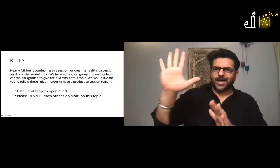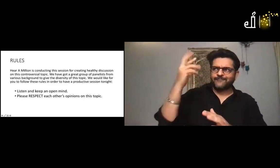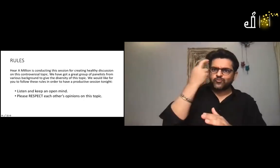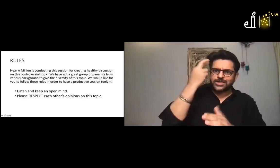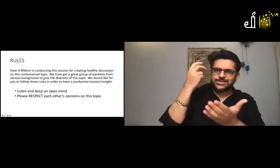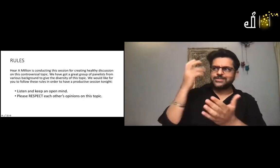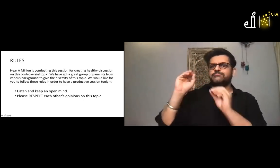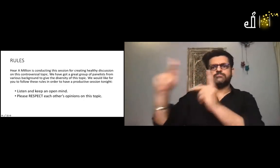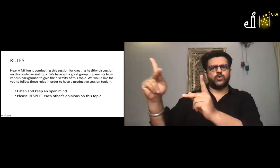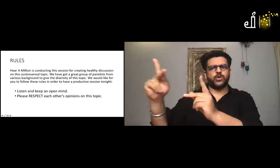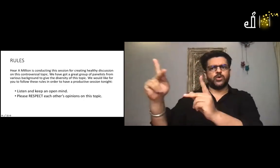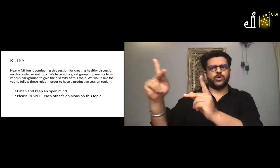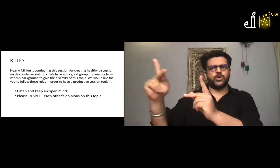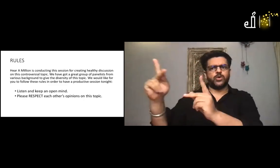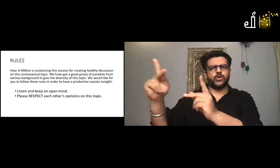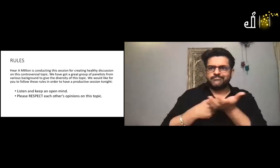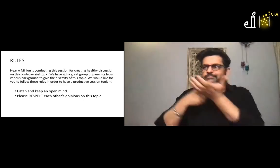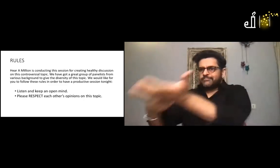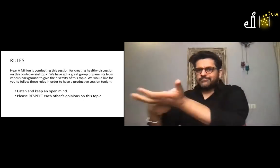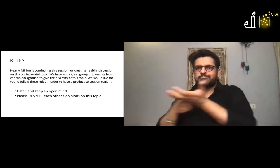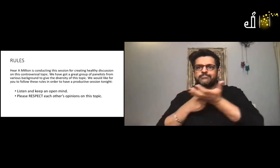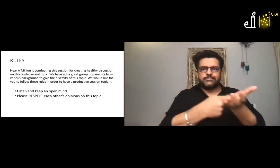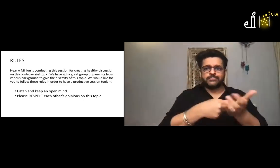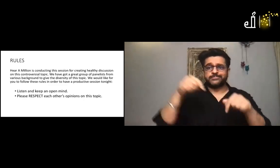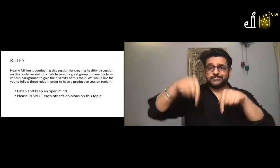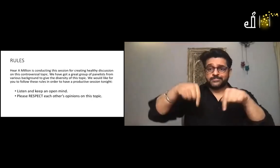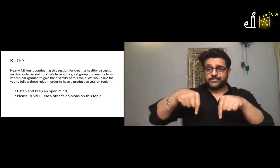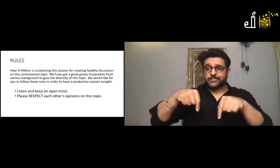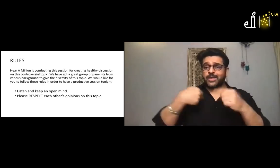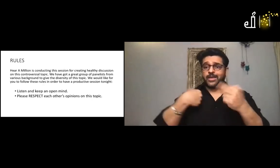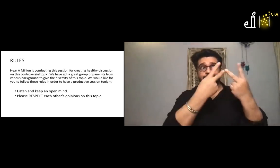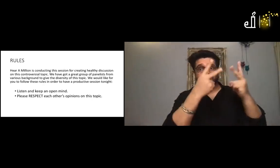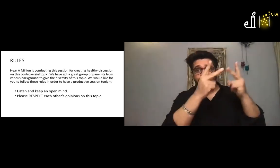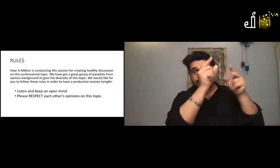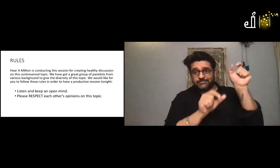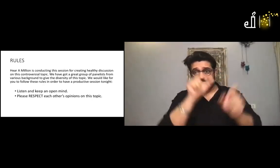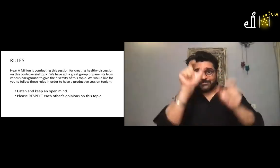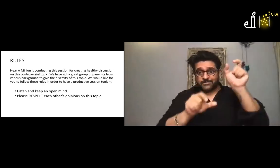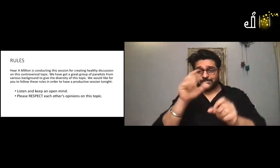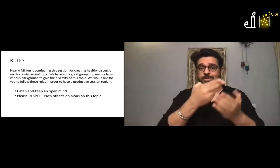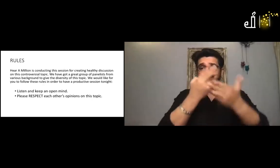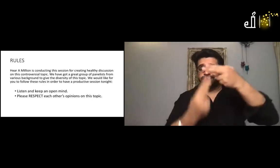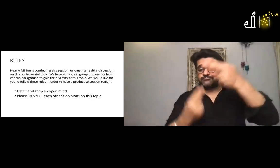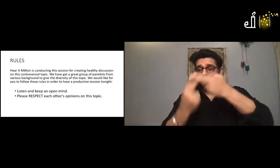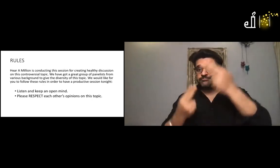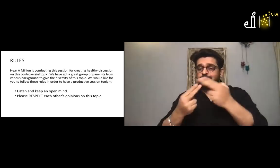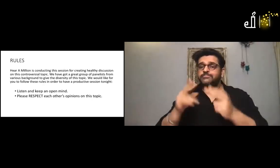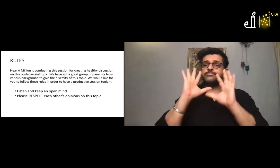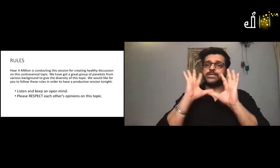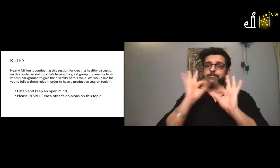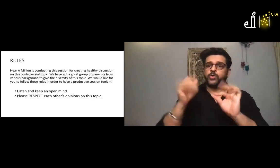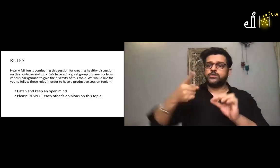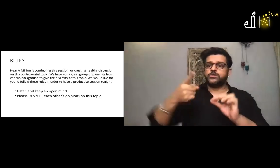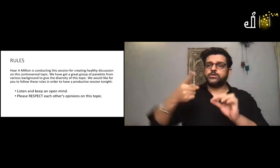all have our opinions and rationale behind everything. So we will just maintain respect for each other.